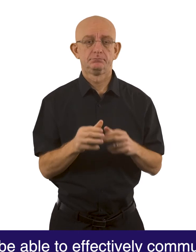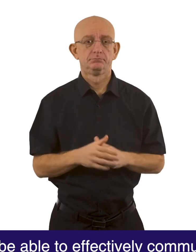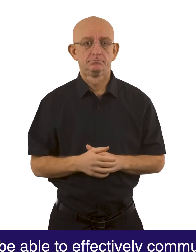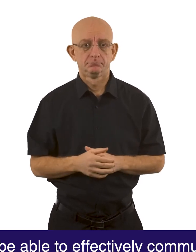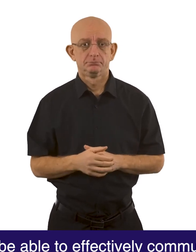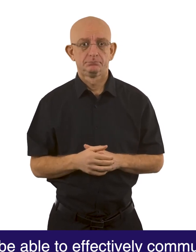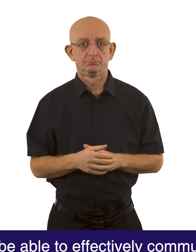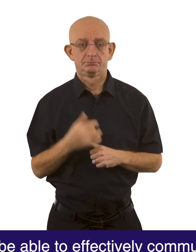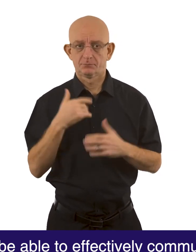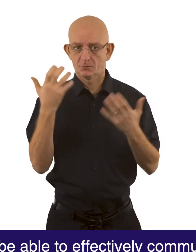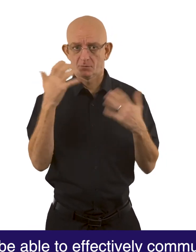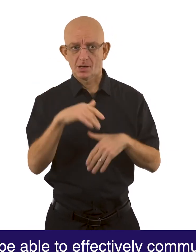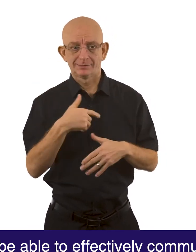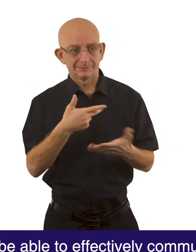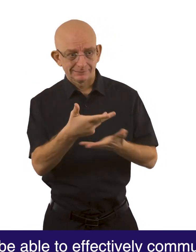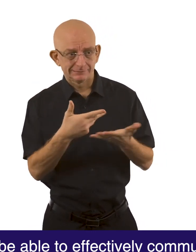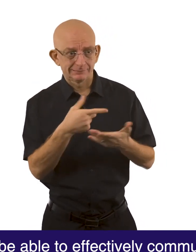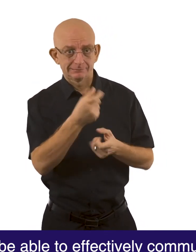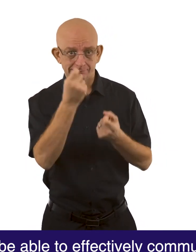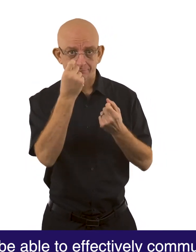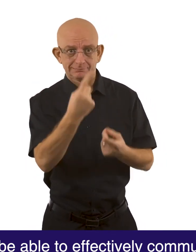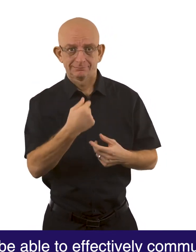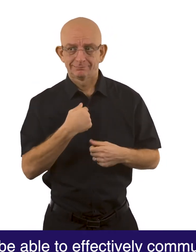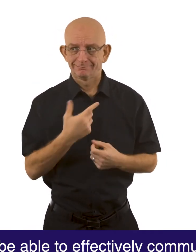Worried I will not be able to effectively communicate with them.